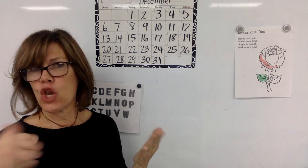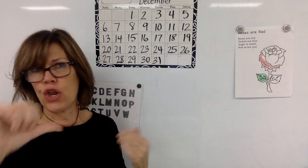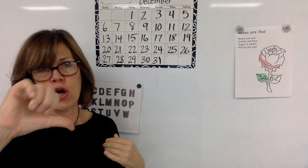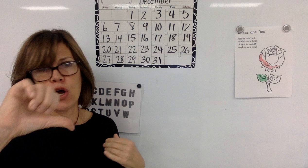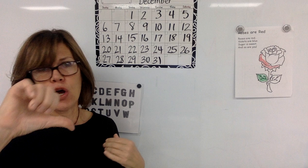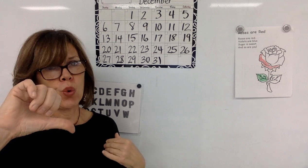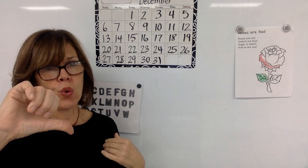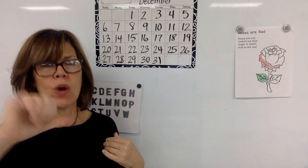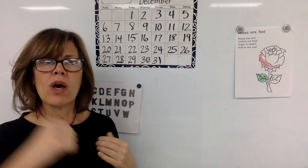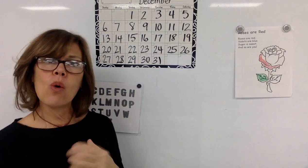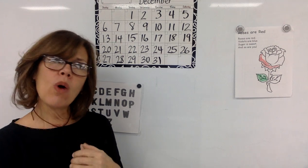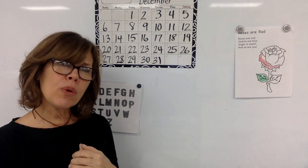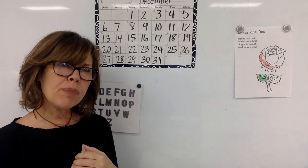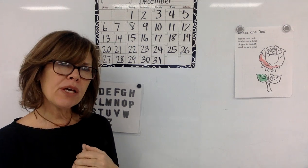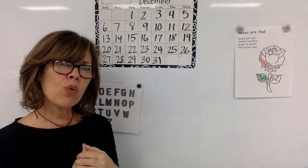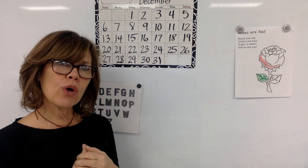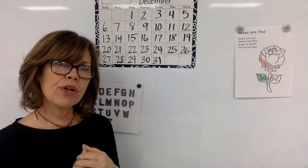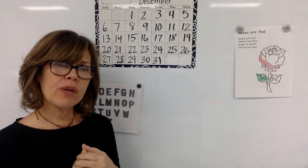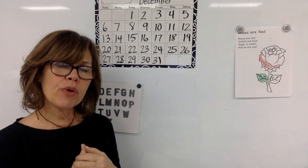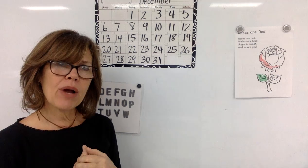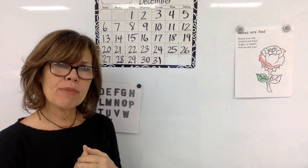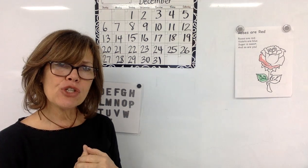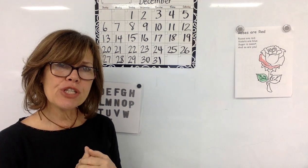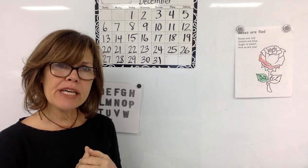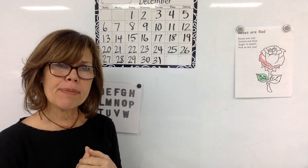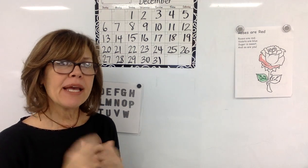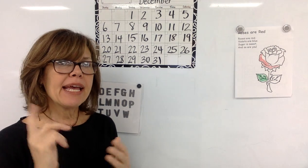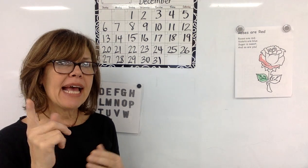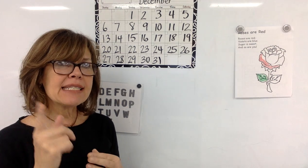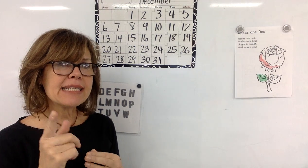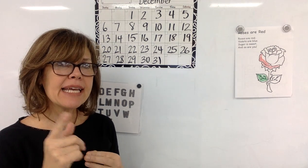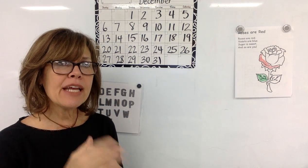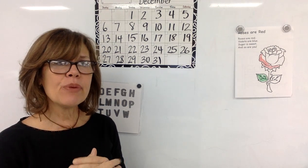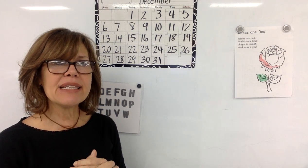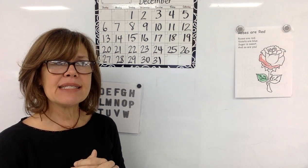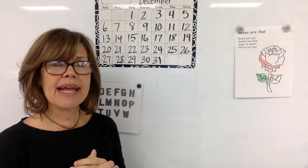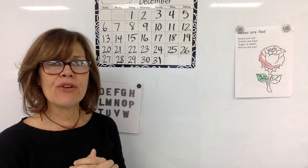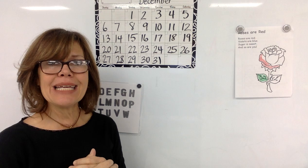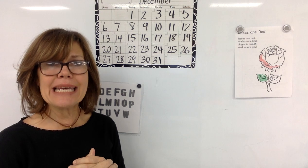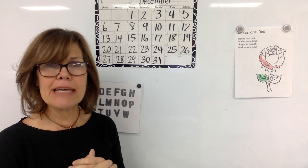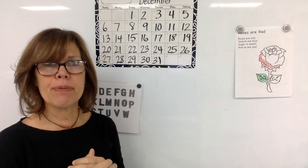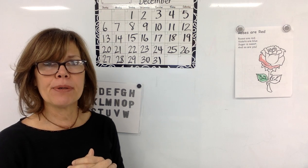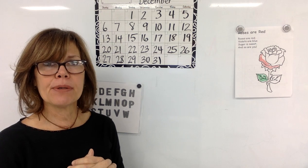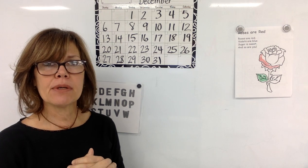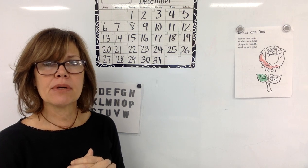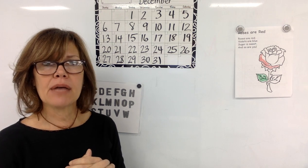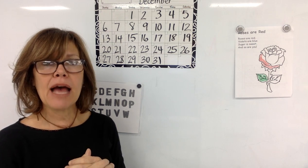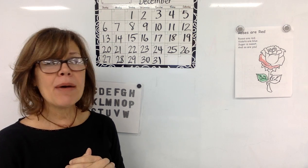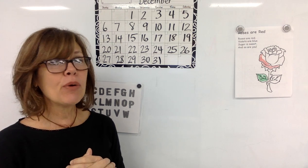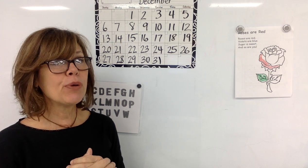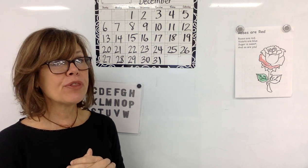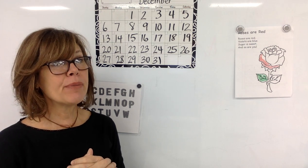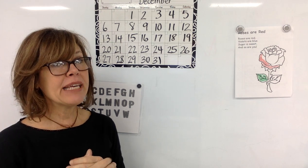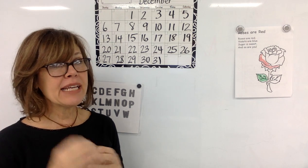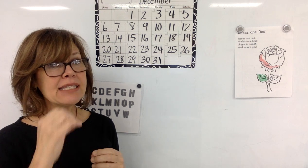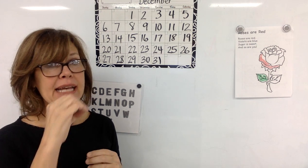No. What would be a word that would rhyme with sheep? It has to end with the sound eep. How about we put the beginning sound